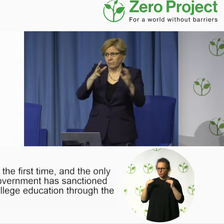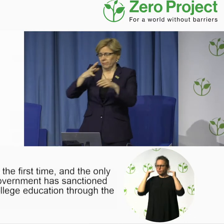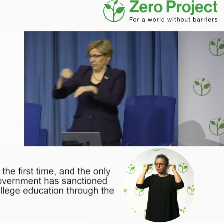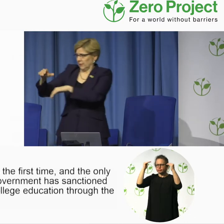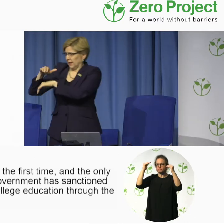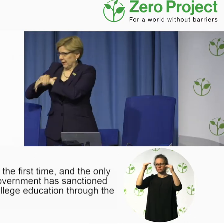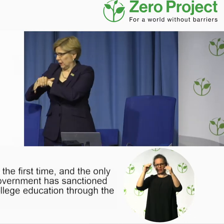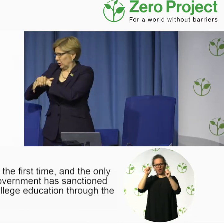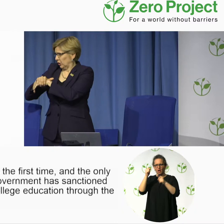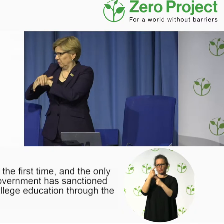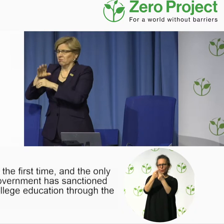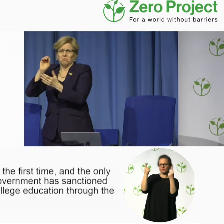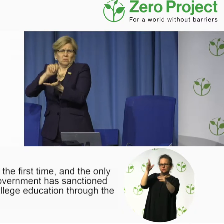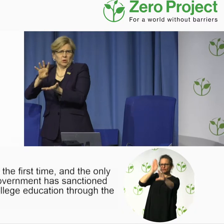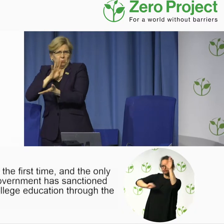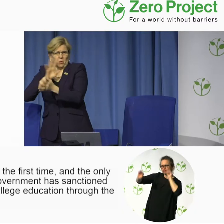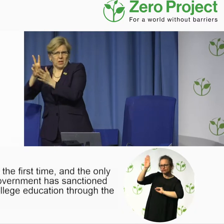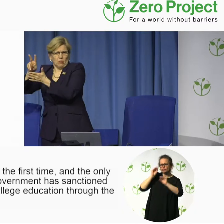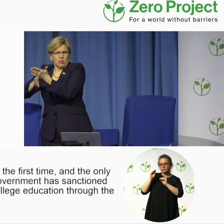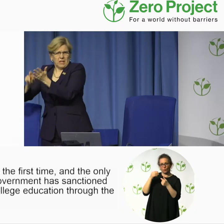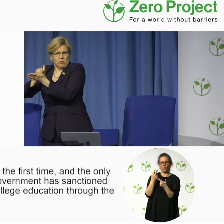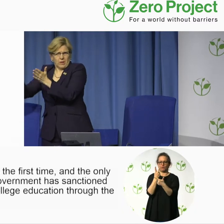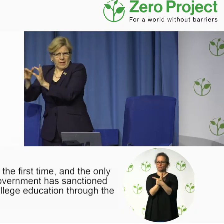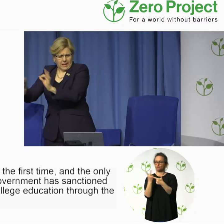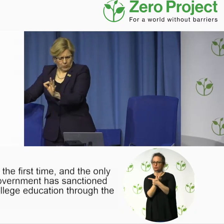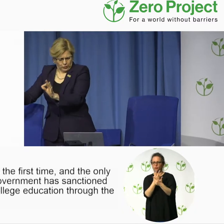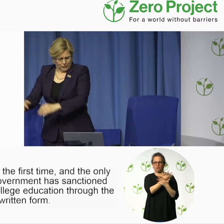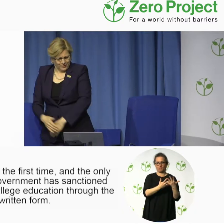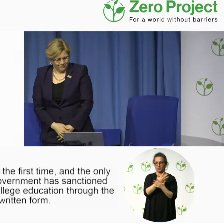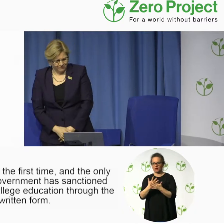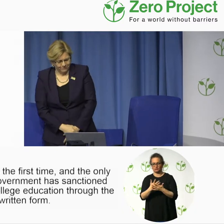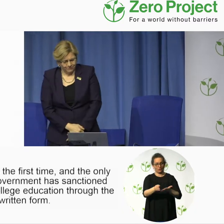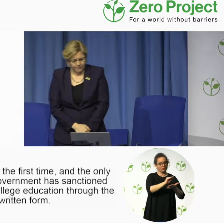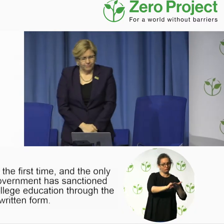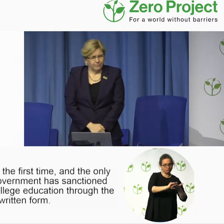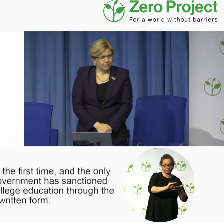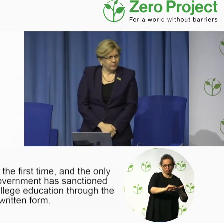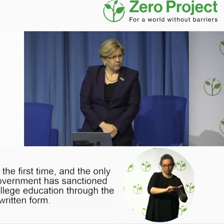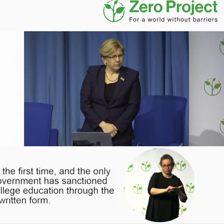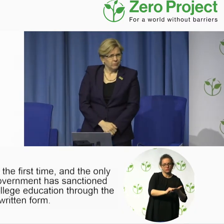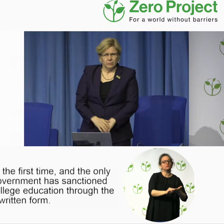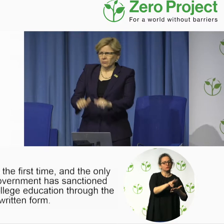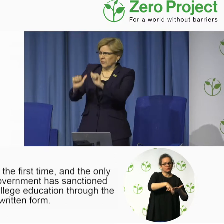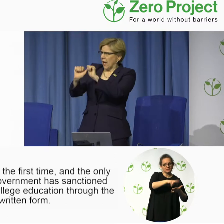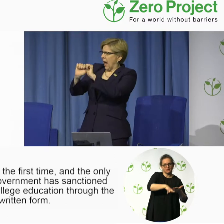of sign language and English in its written form.